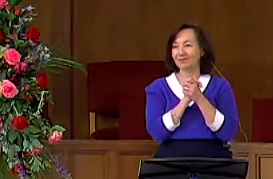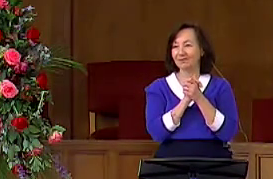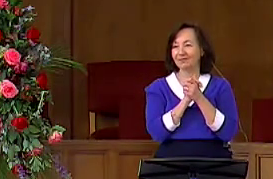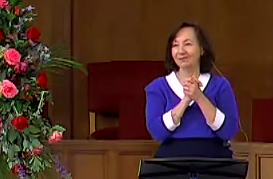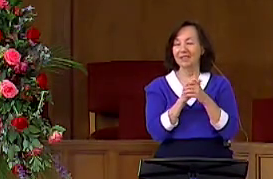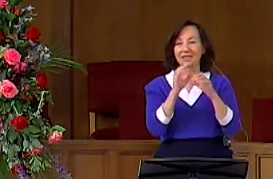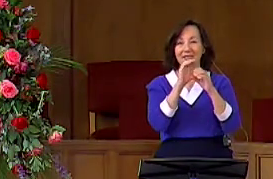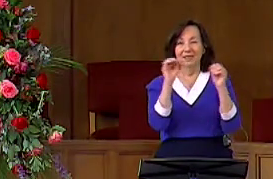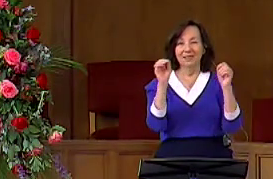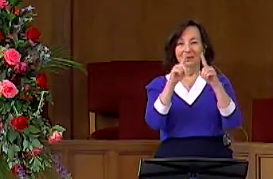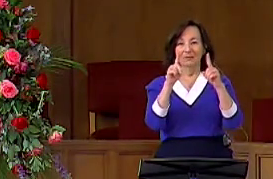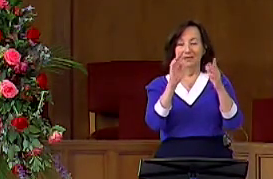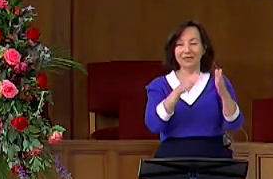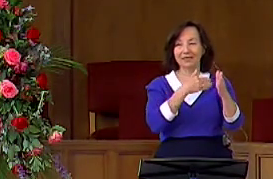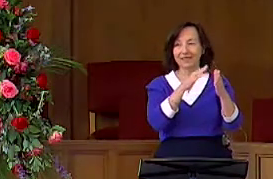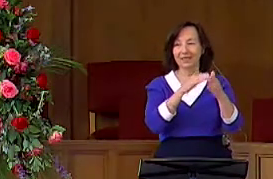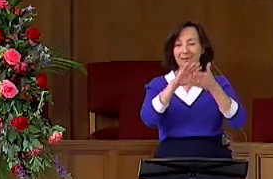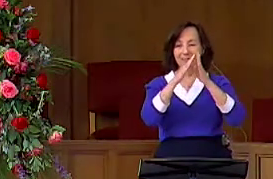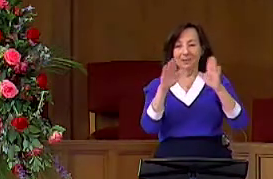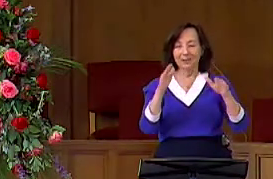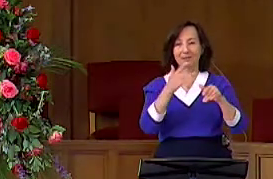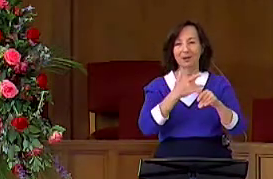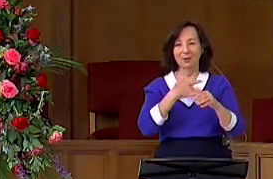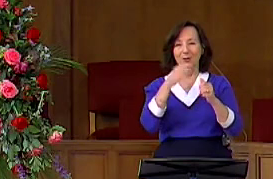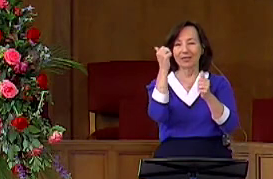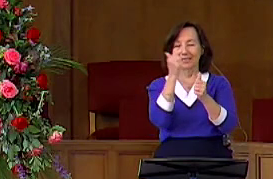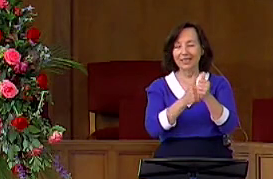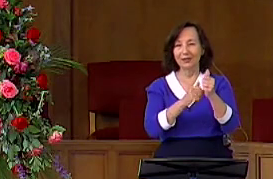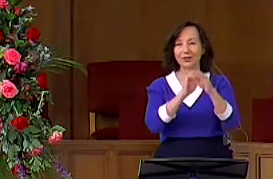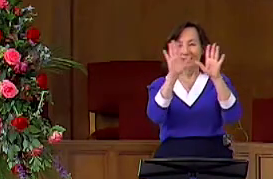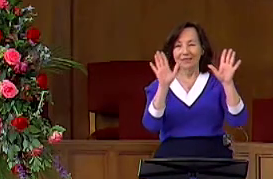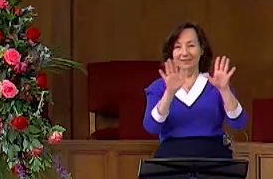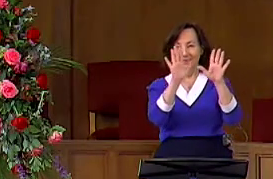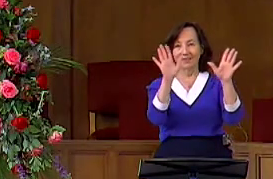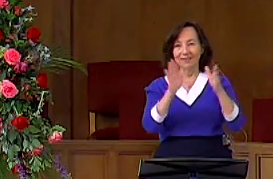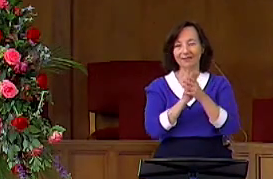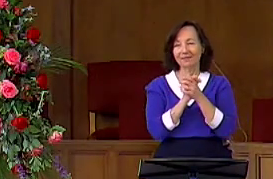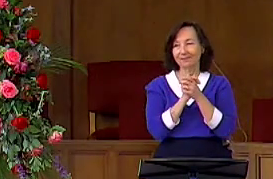Nothing except singing blesses my heart every Sunday.